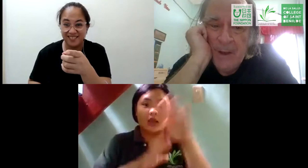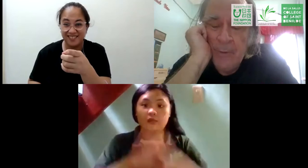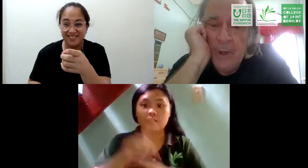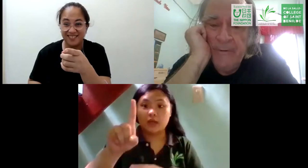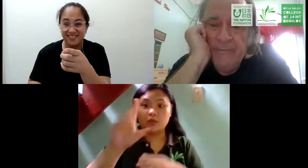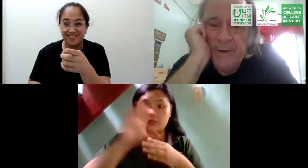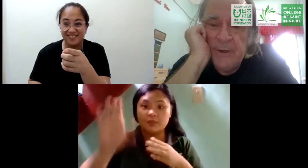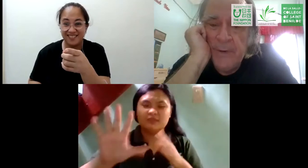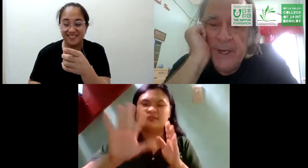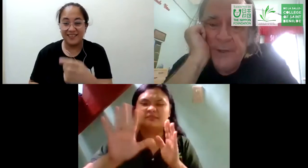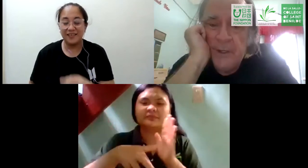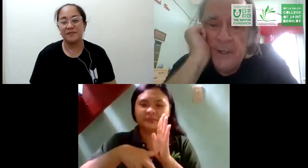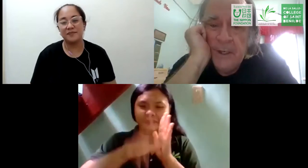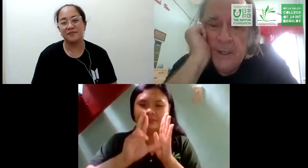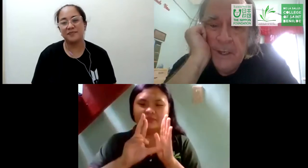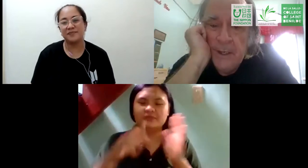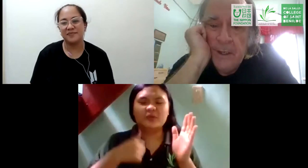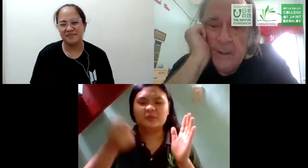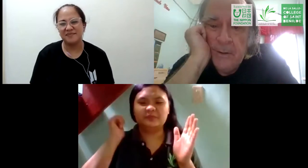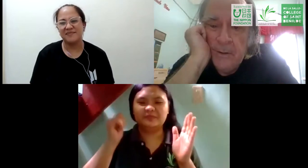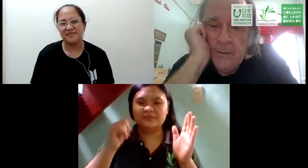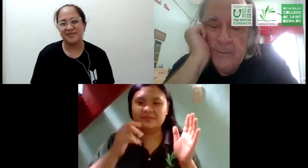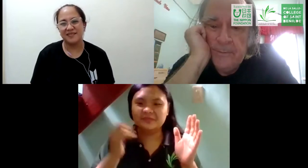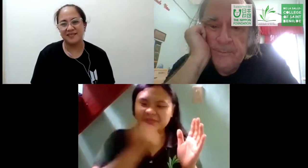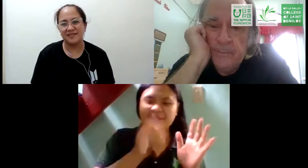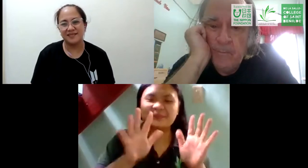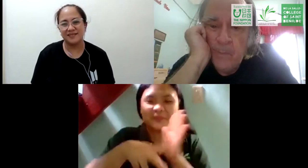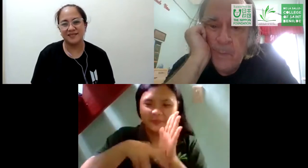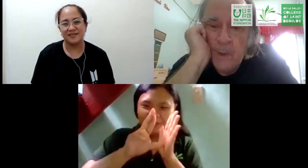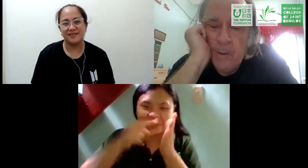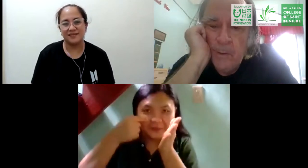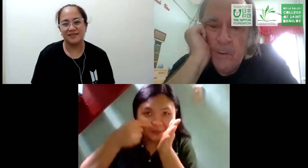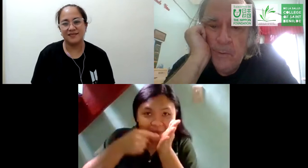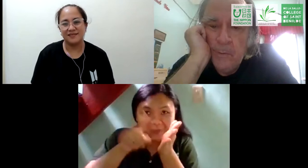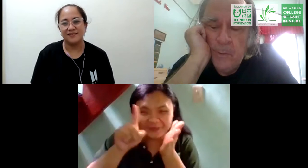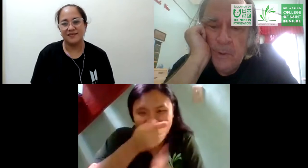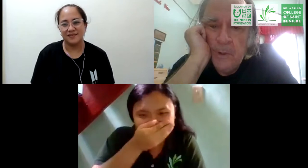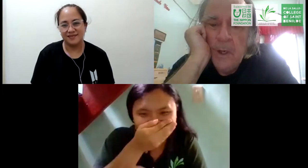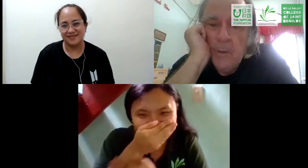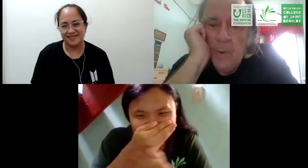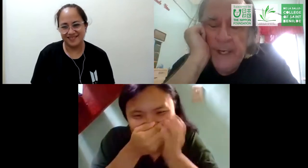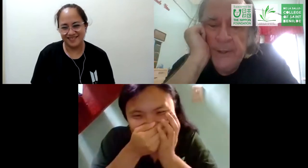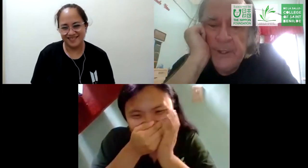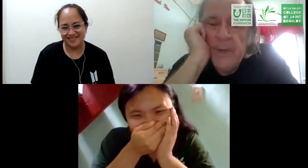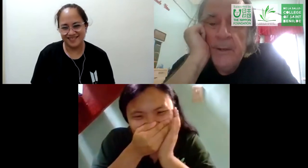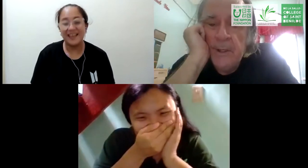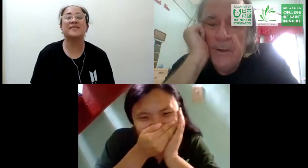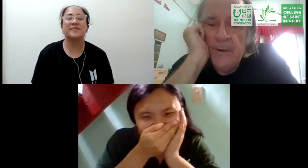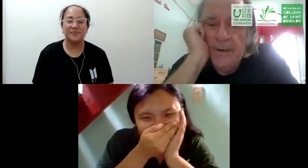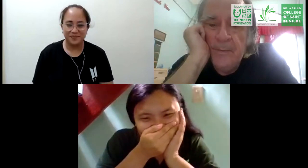Have you finished Just arranging for hand shape, for one hand shape, for the one one-handed hand handshake? shape. So, Yeah. well,